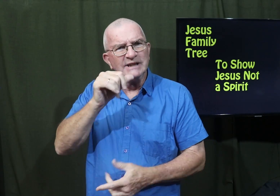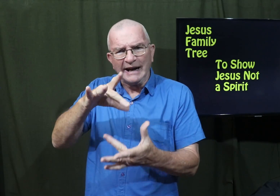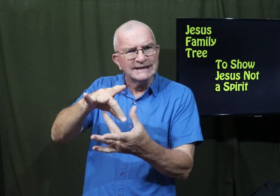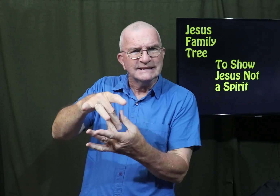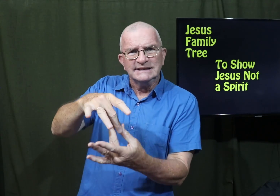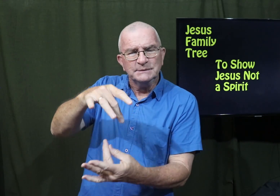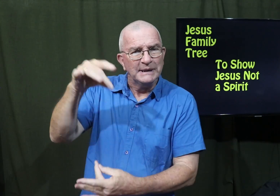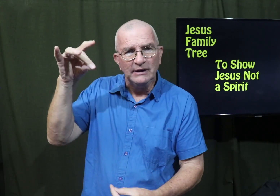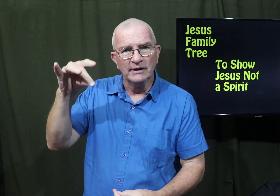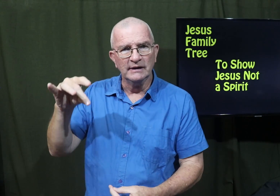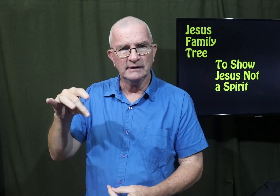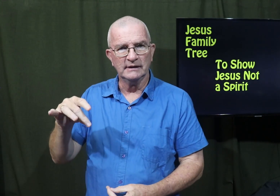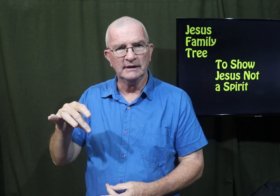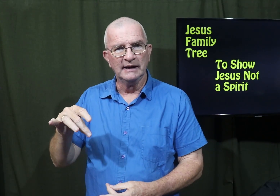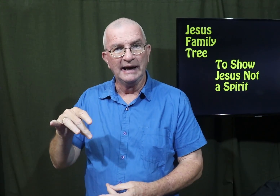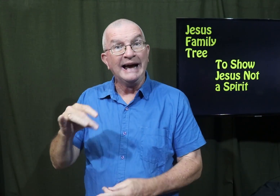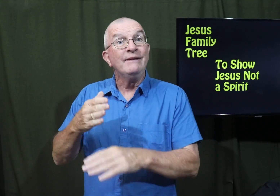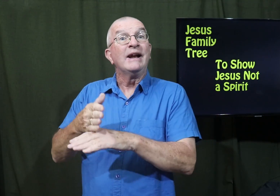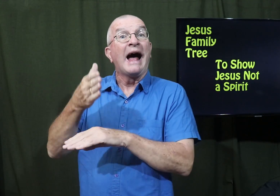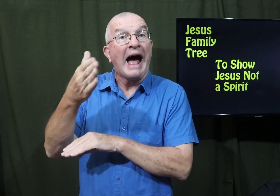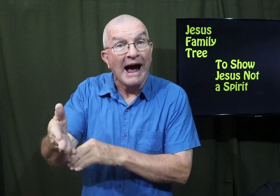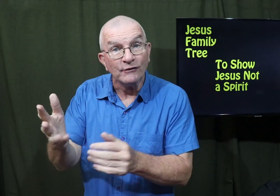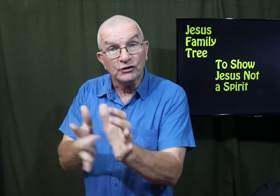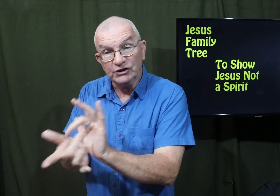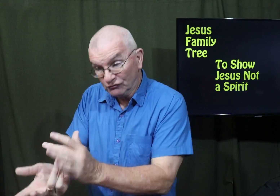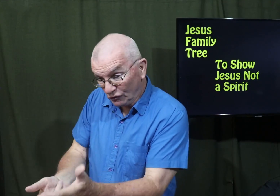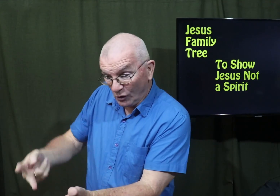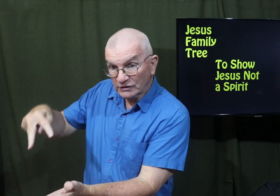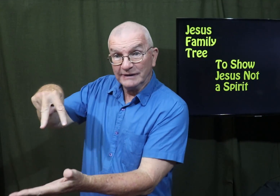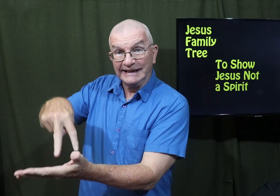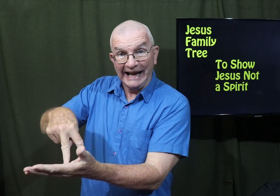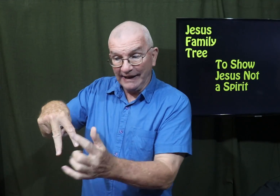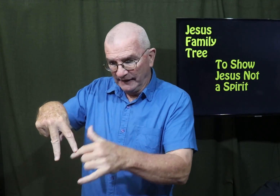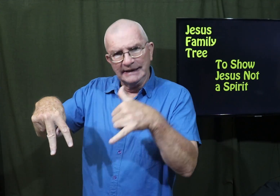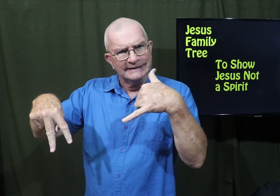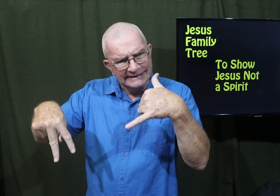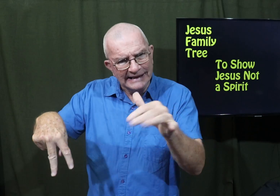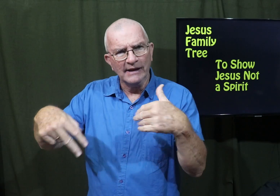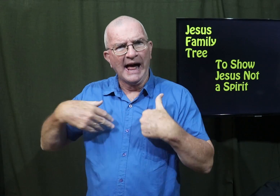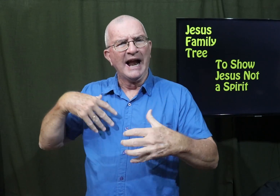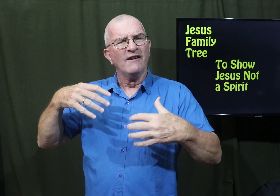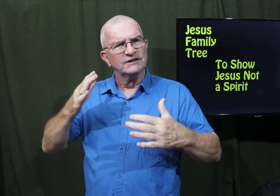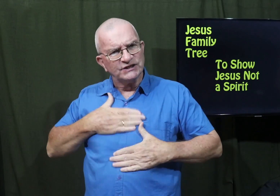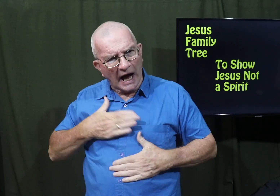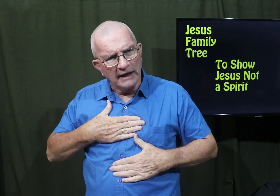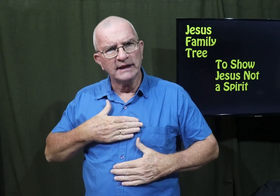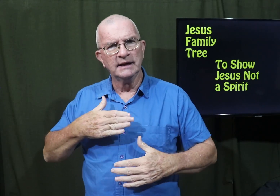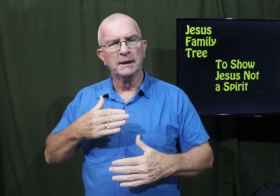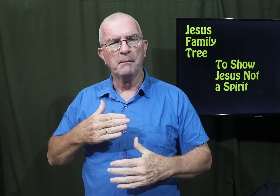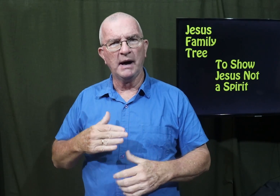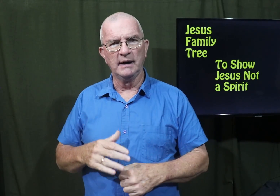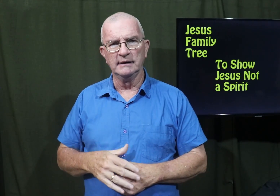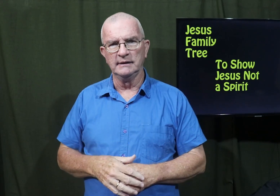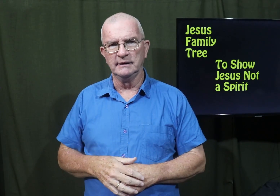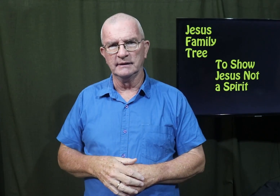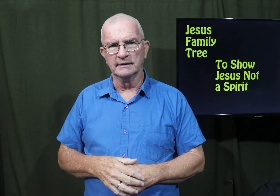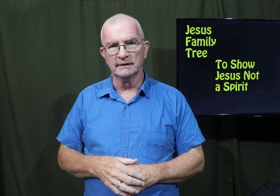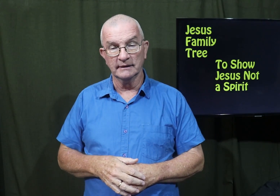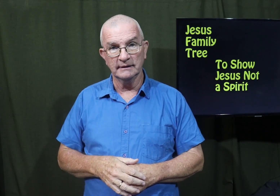he was a true man not a spirit even after he rose from the dead he still had a physical